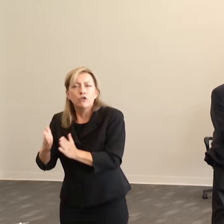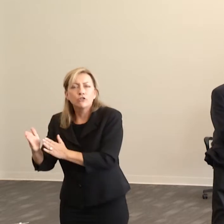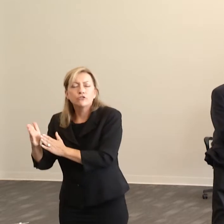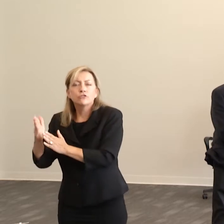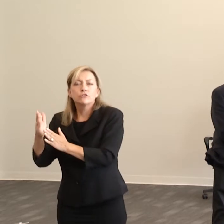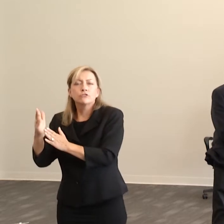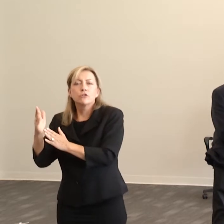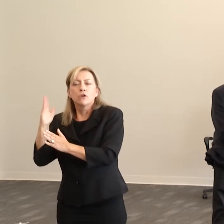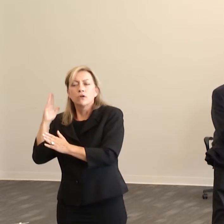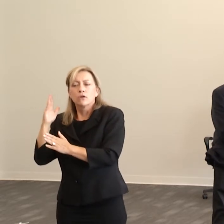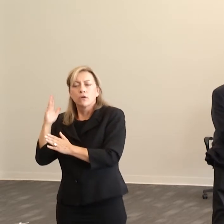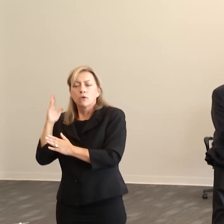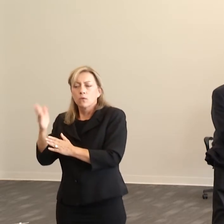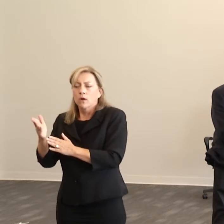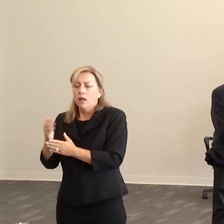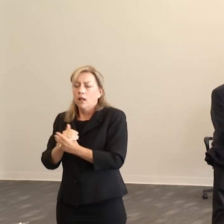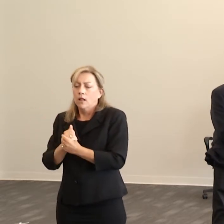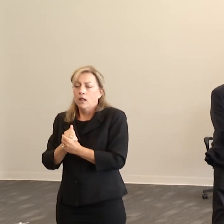to